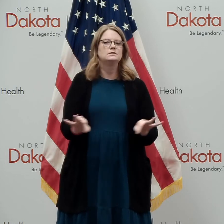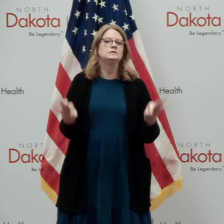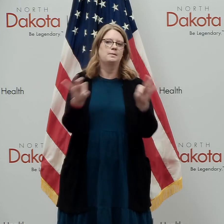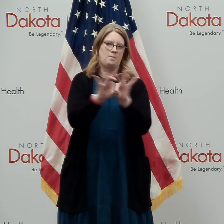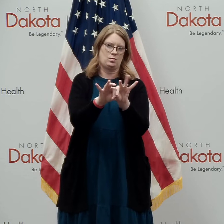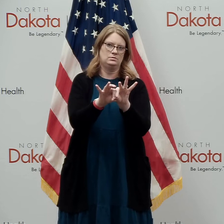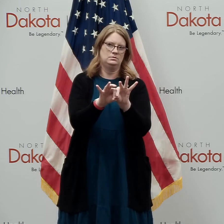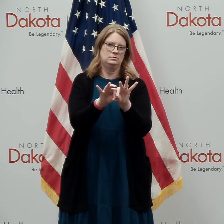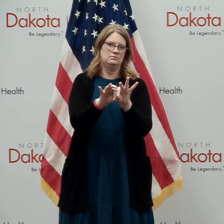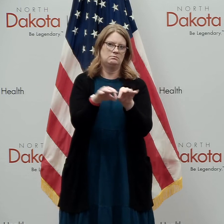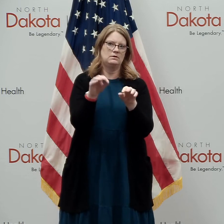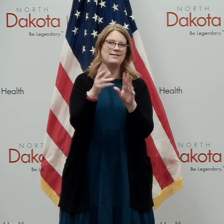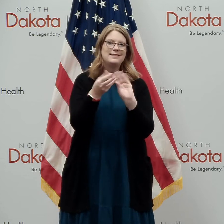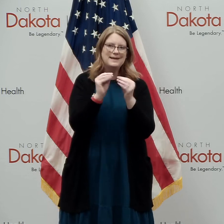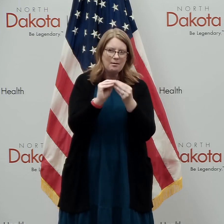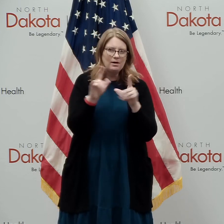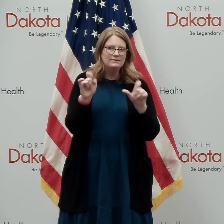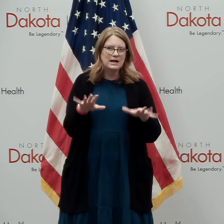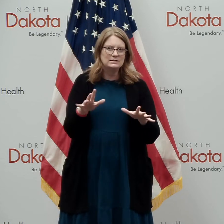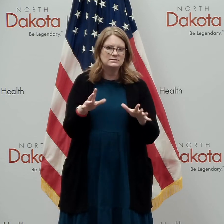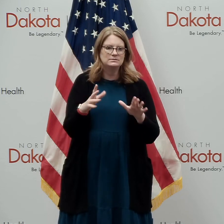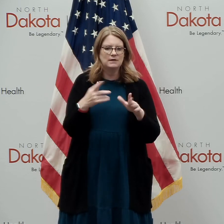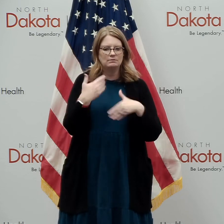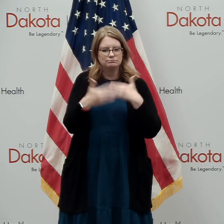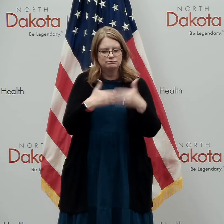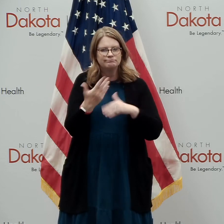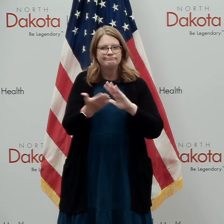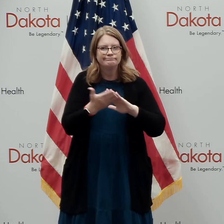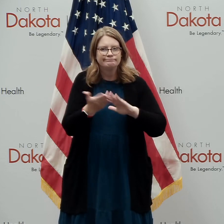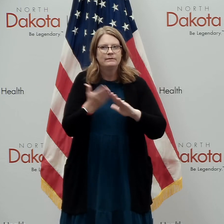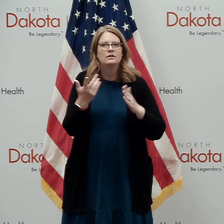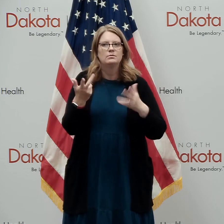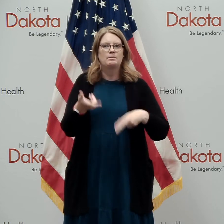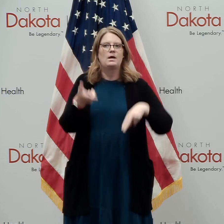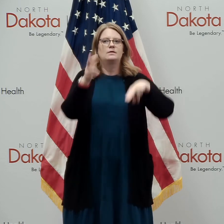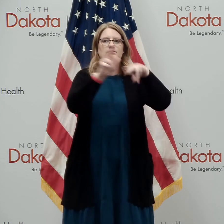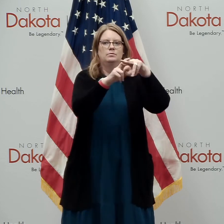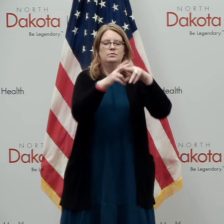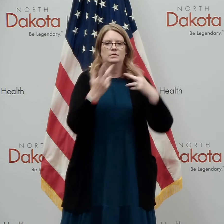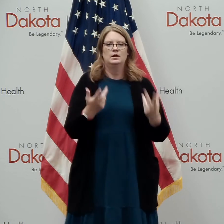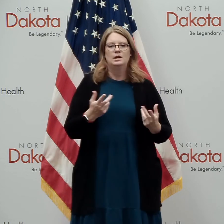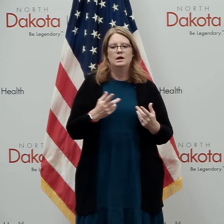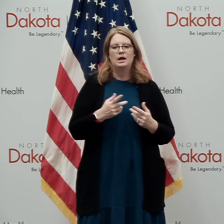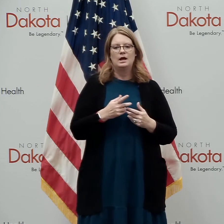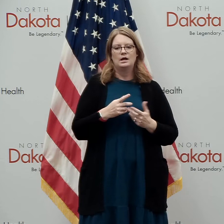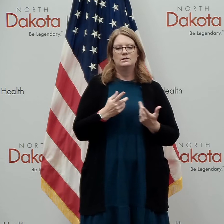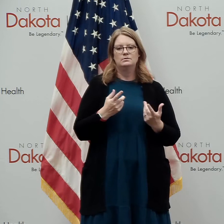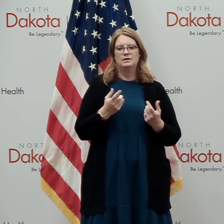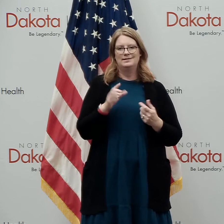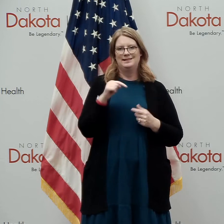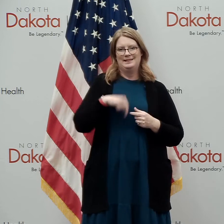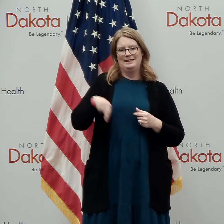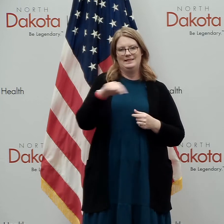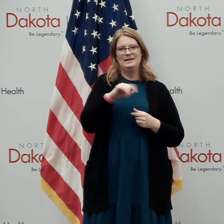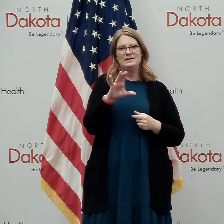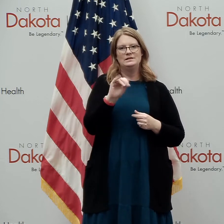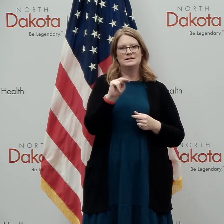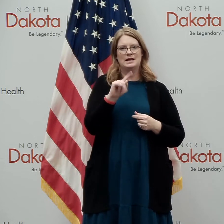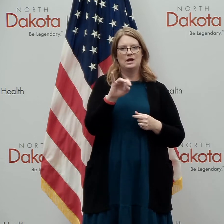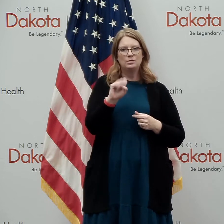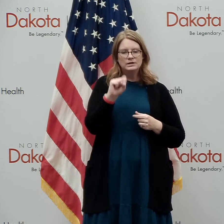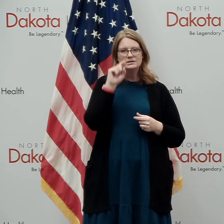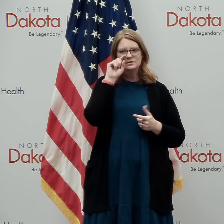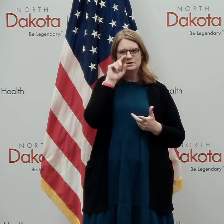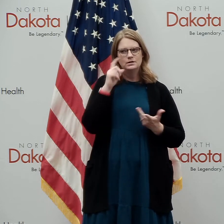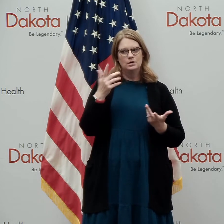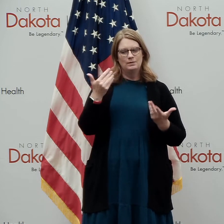number up. And of course, that'll be part of the conversation that we have with these counties is hey, we've got